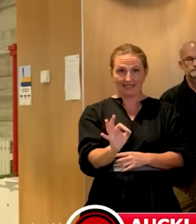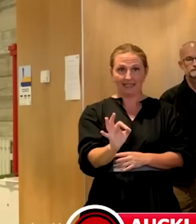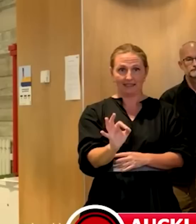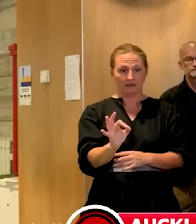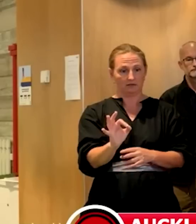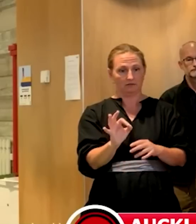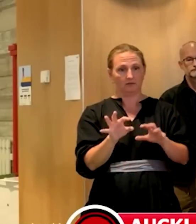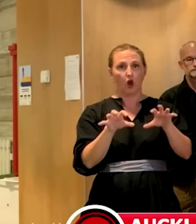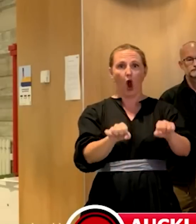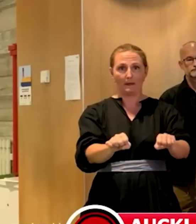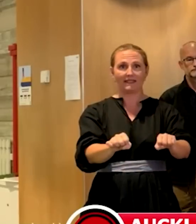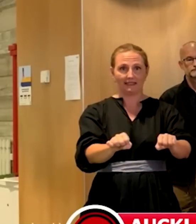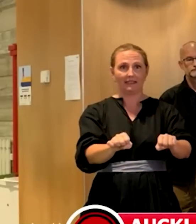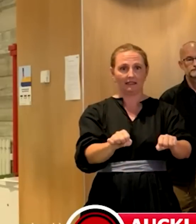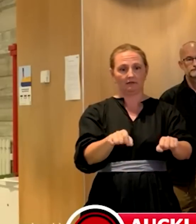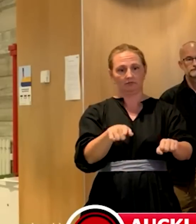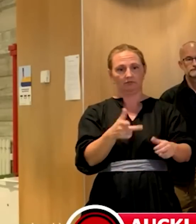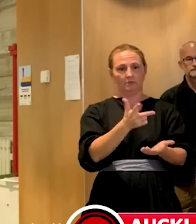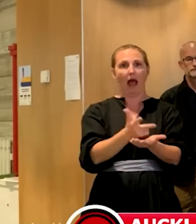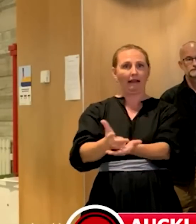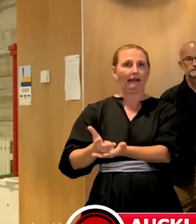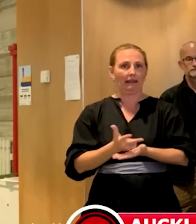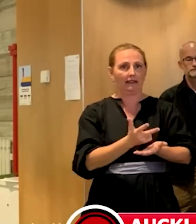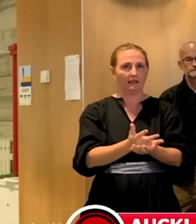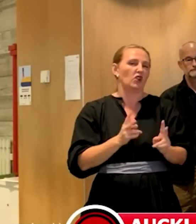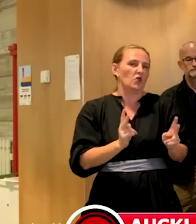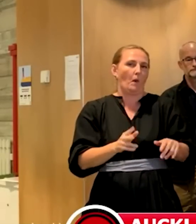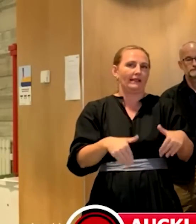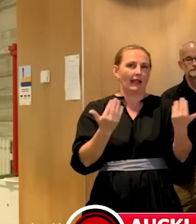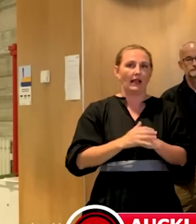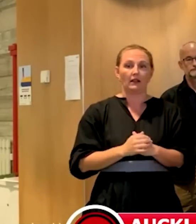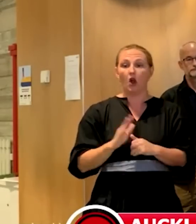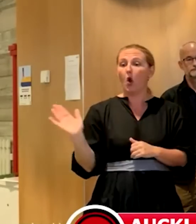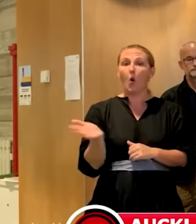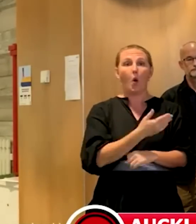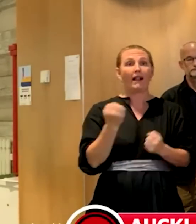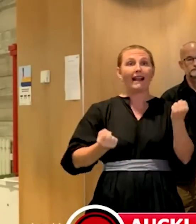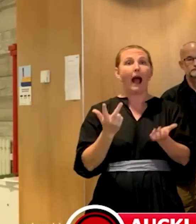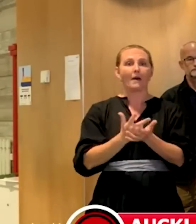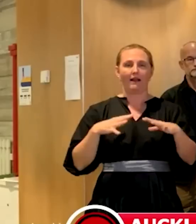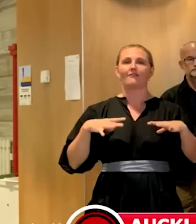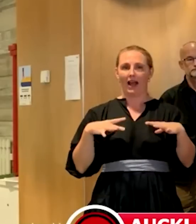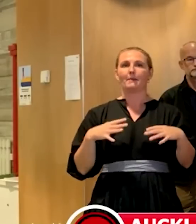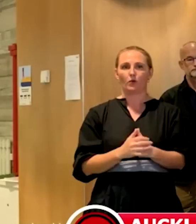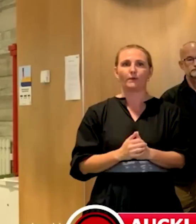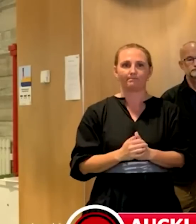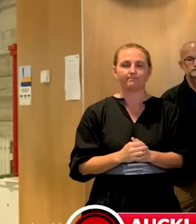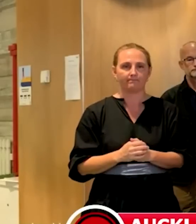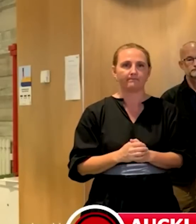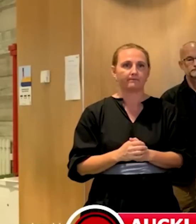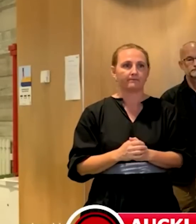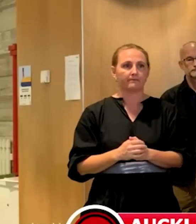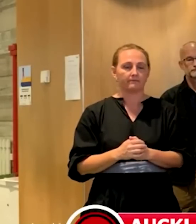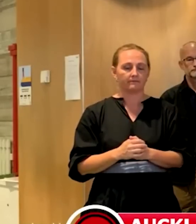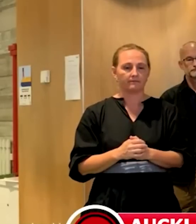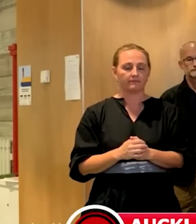our normal occupancy on a normal day, and all our facilities are currently available. In terms of